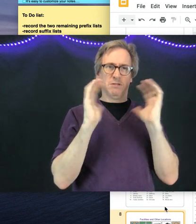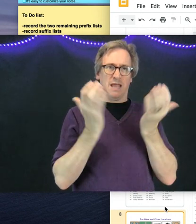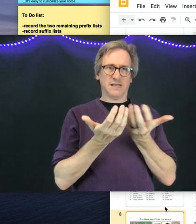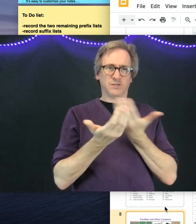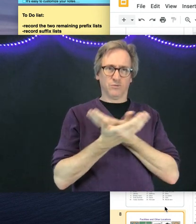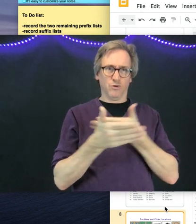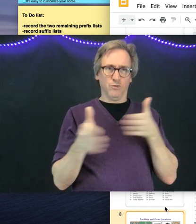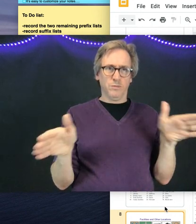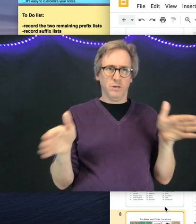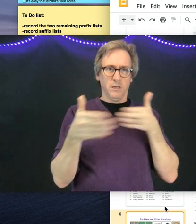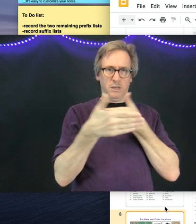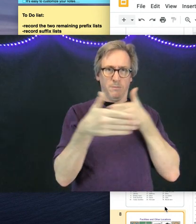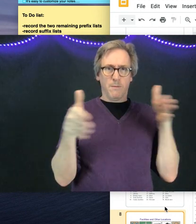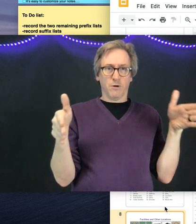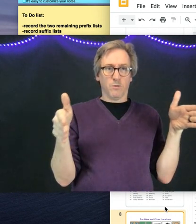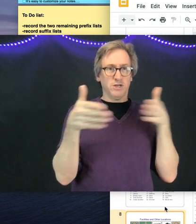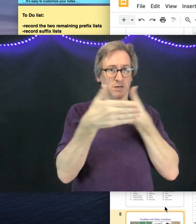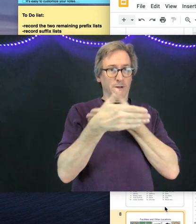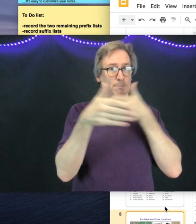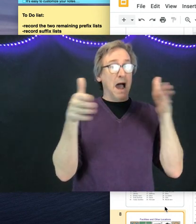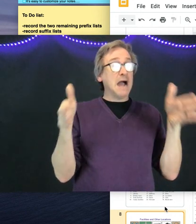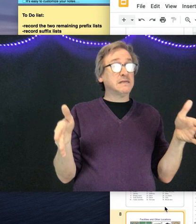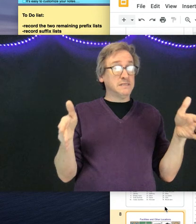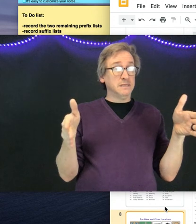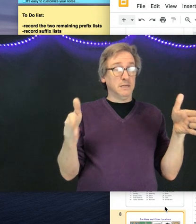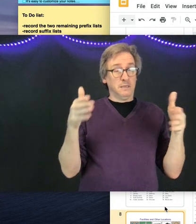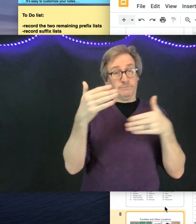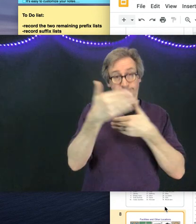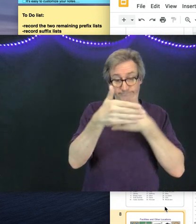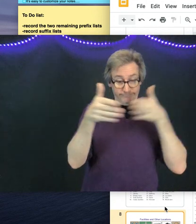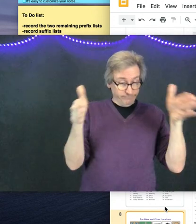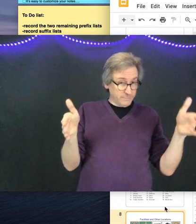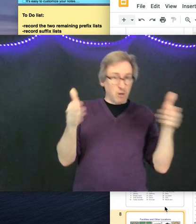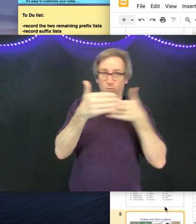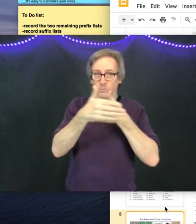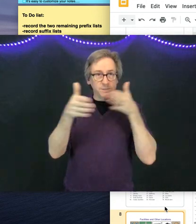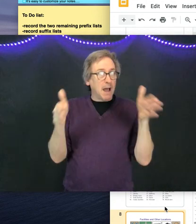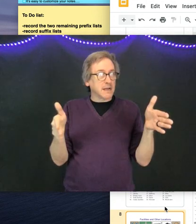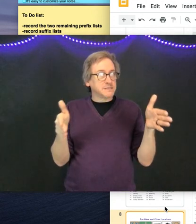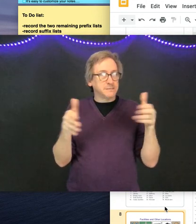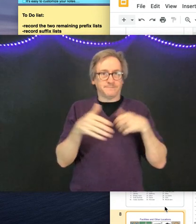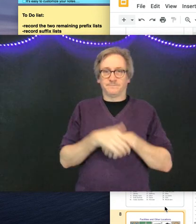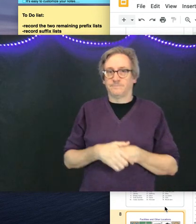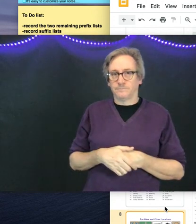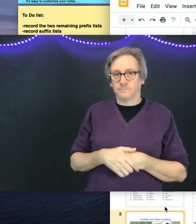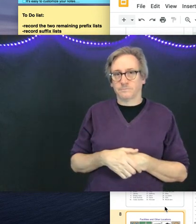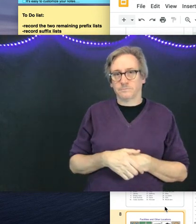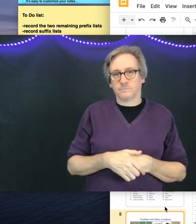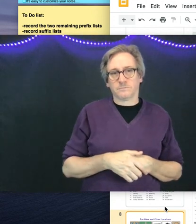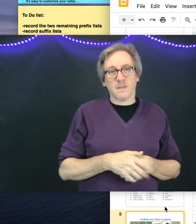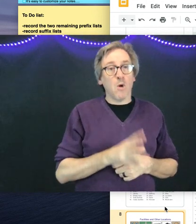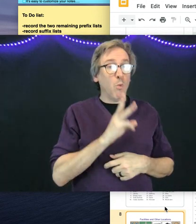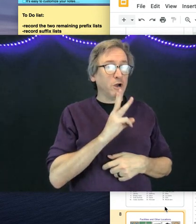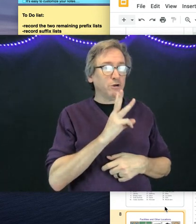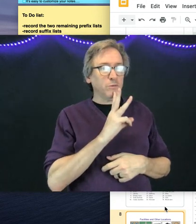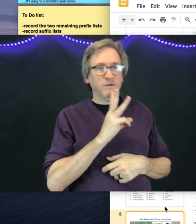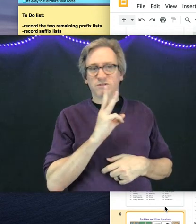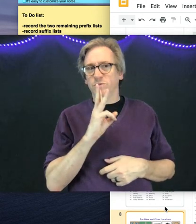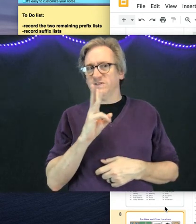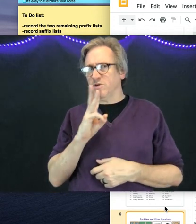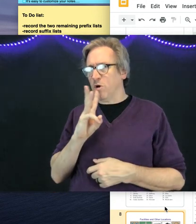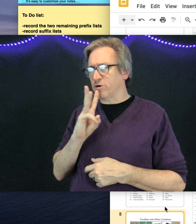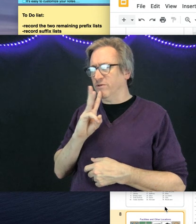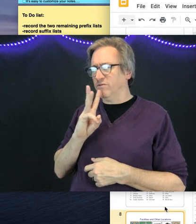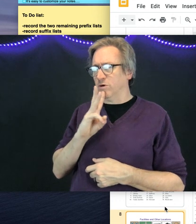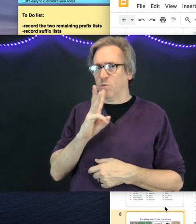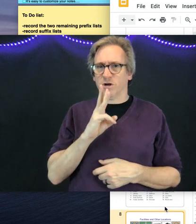open. Classroom. Remember, we talked about a box. A room is a box. Water.